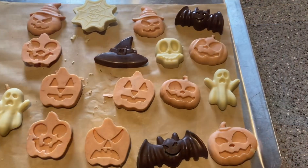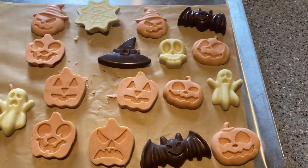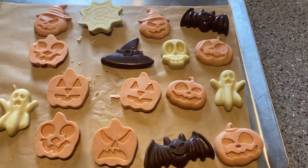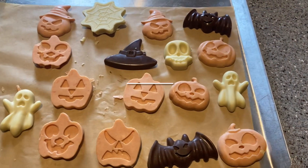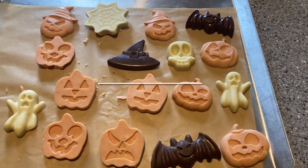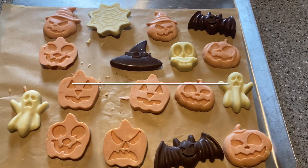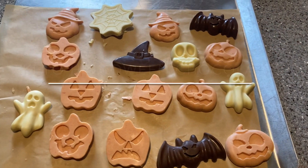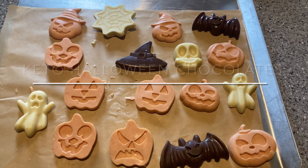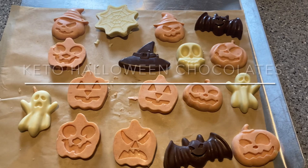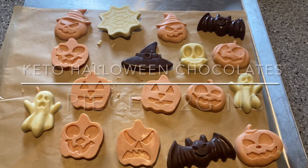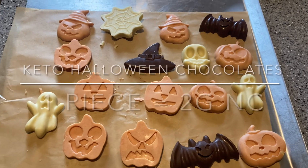chocolates.